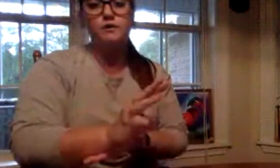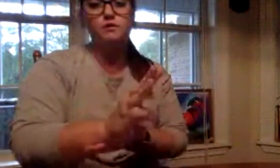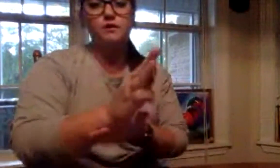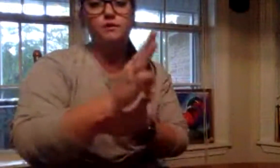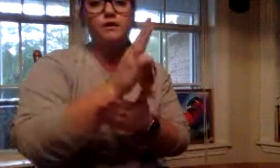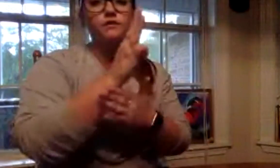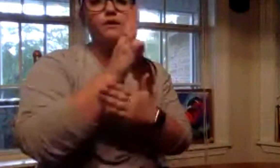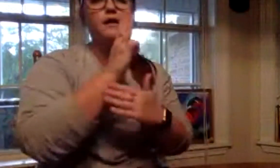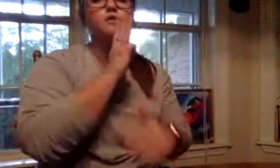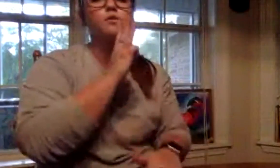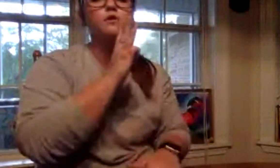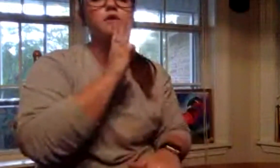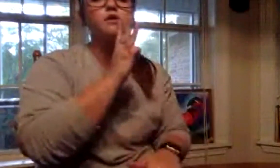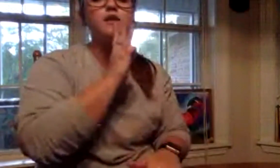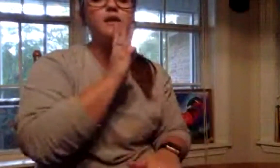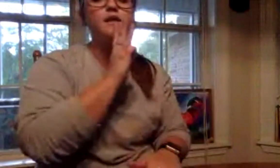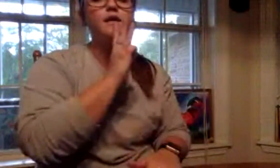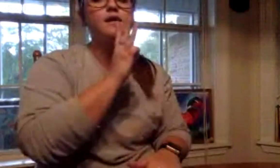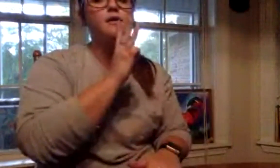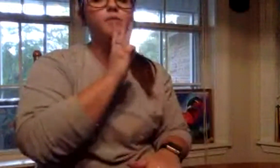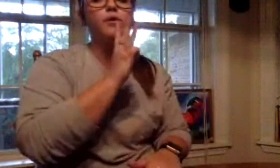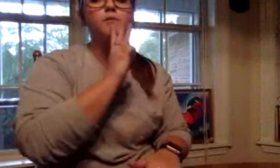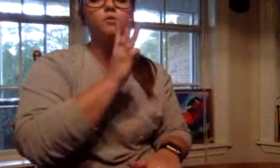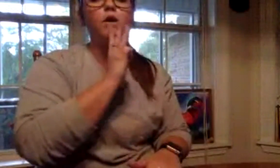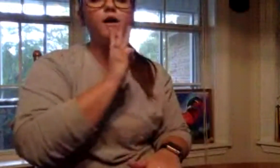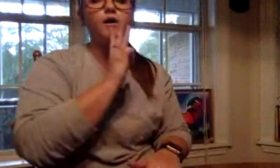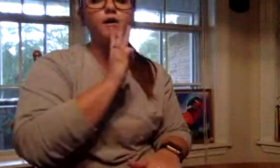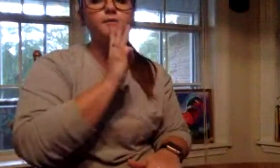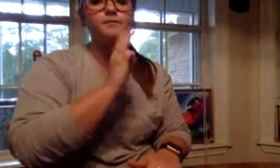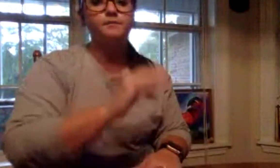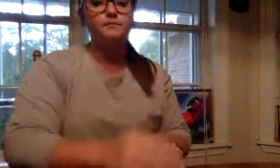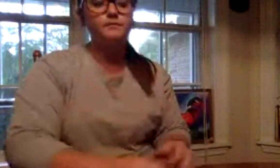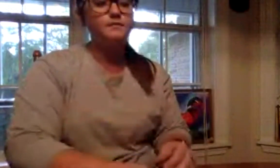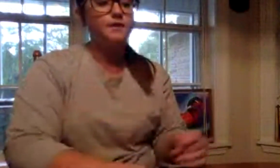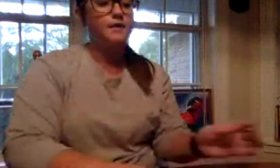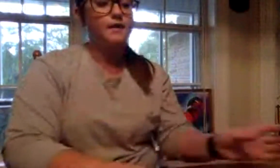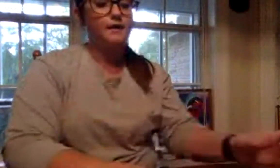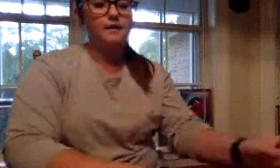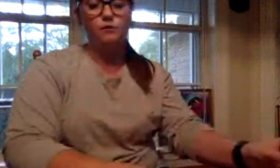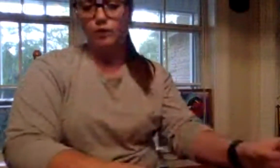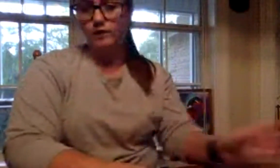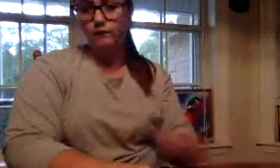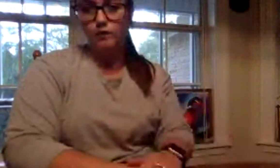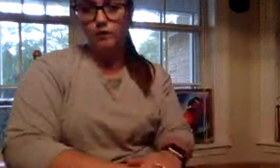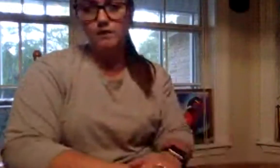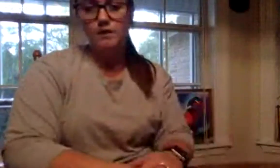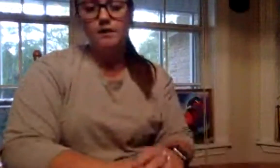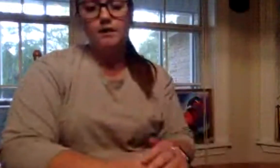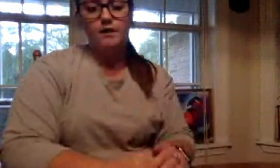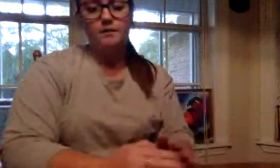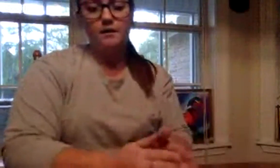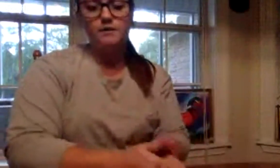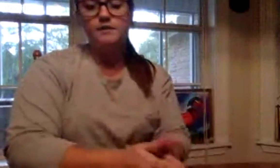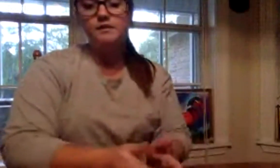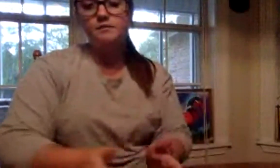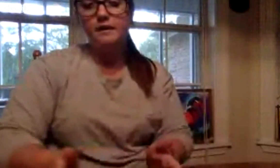physical. So I would lift their hand towards their chin, prompt water, and reinforce. I would